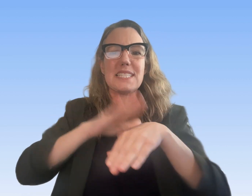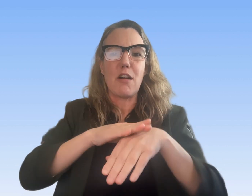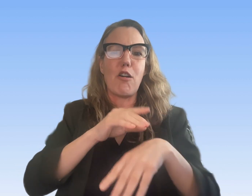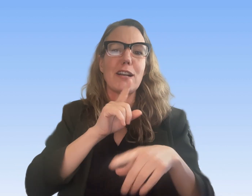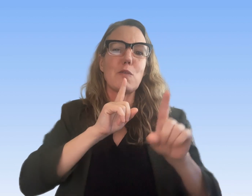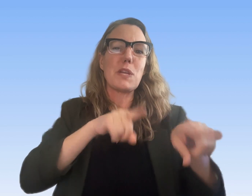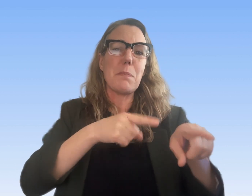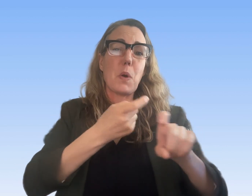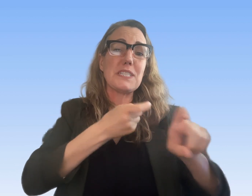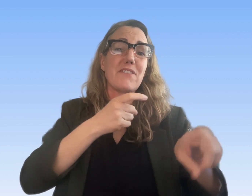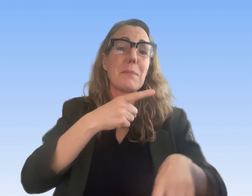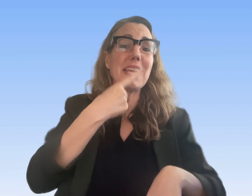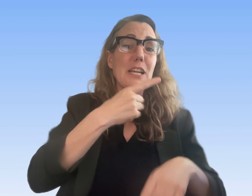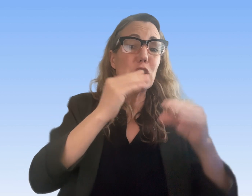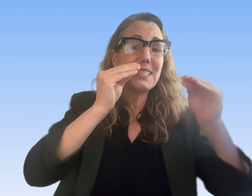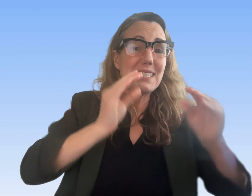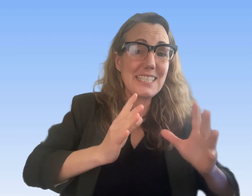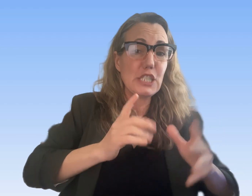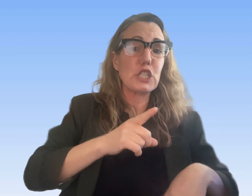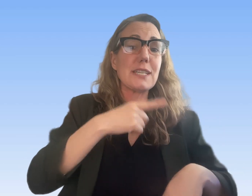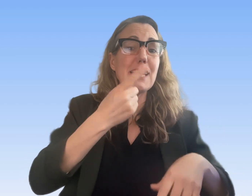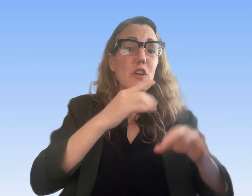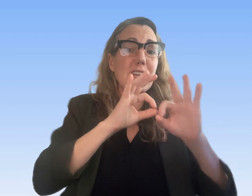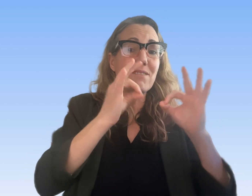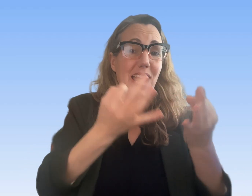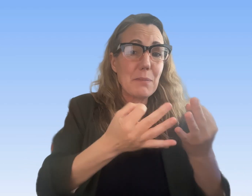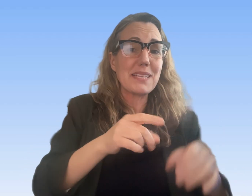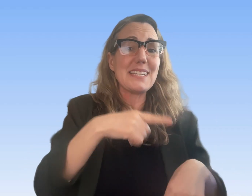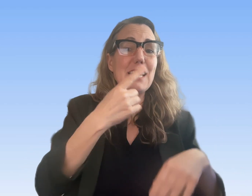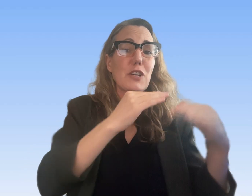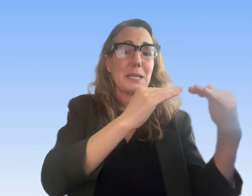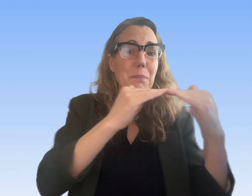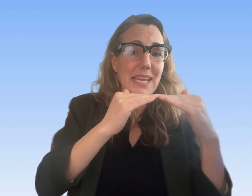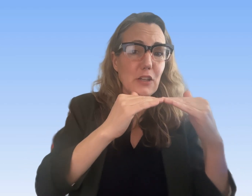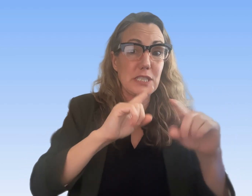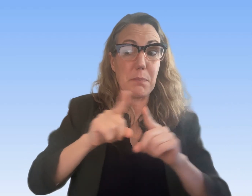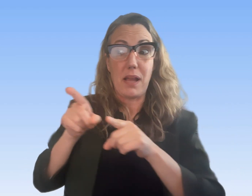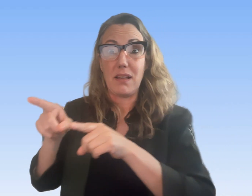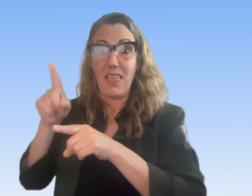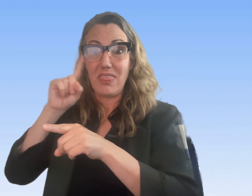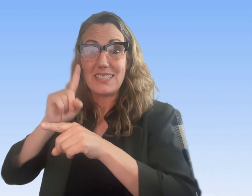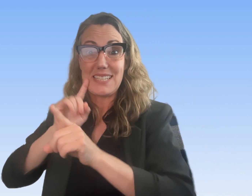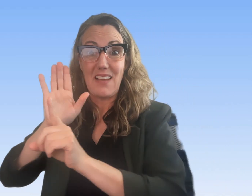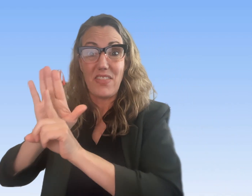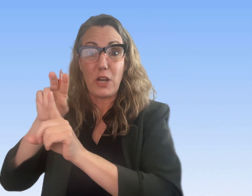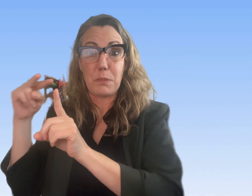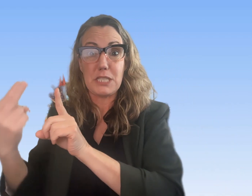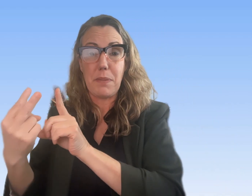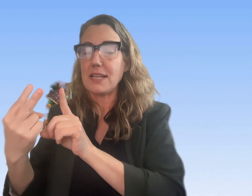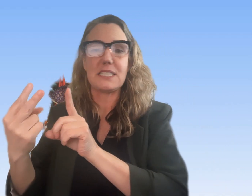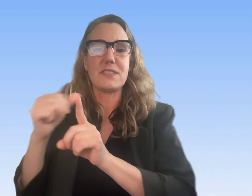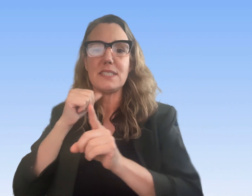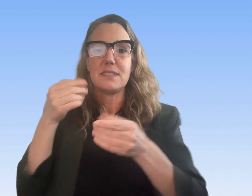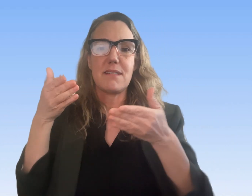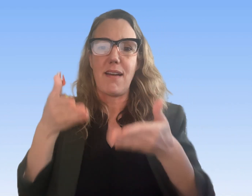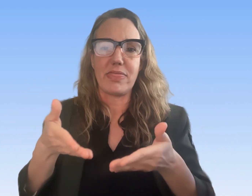on reports from hearing teachers, hearing families, hearing peers, but the deaf, their perspective, not